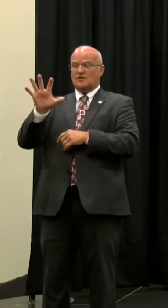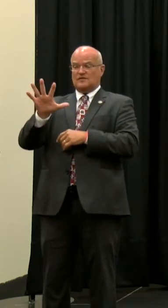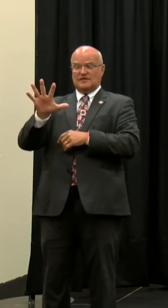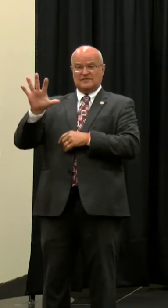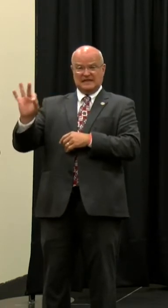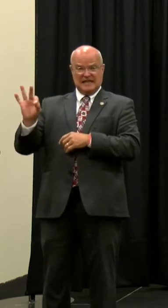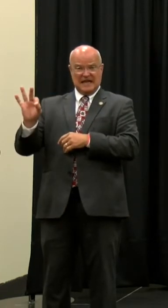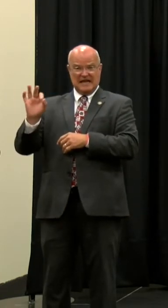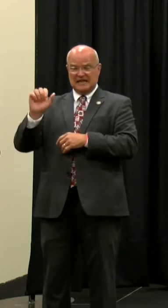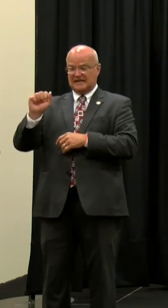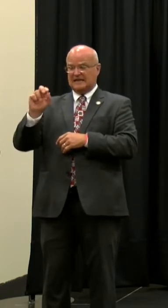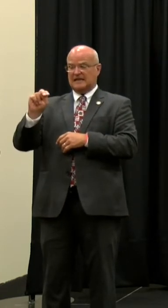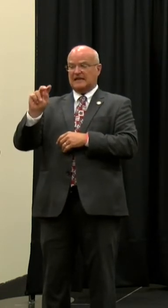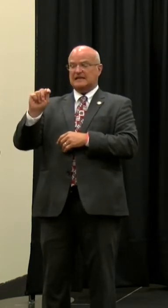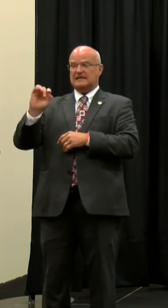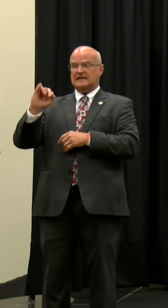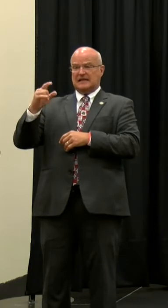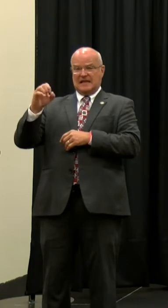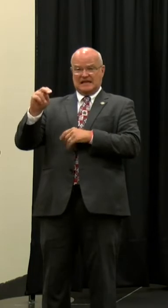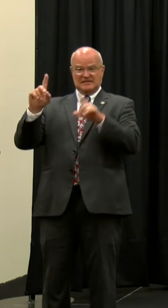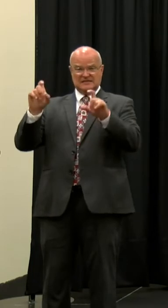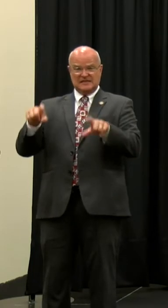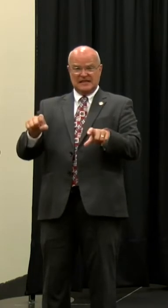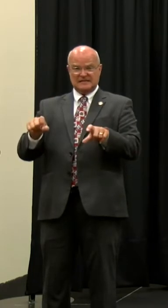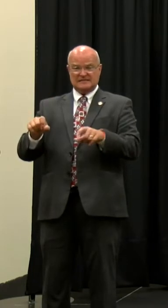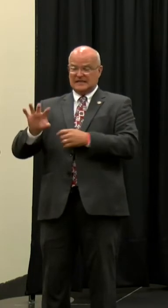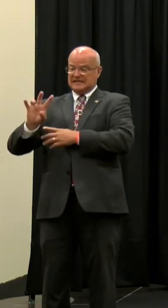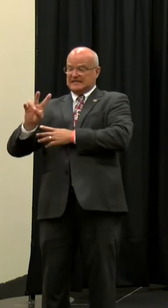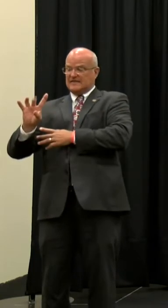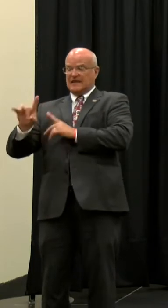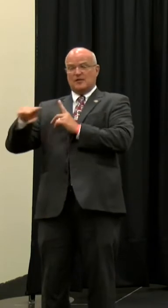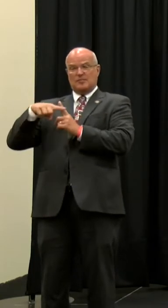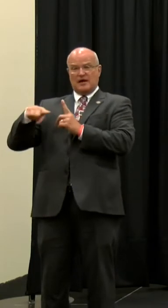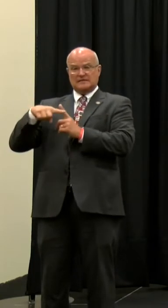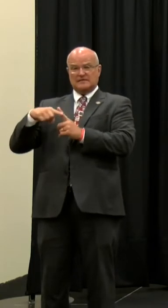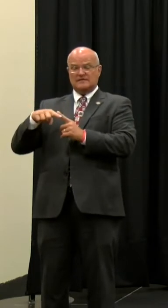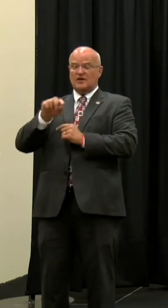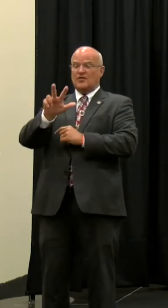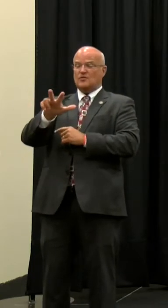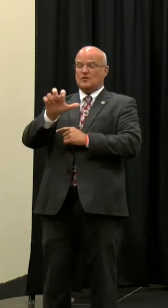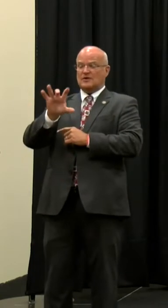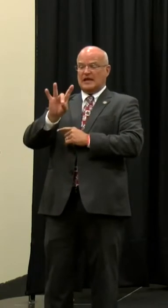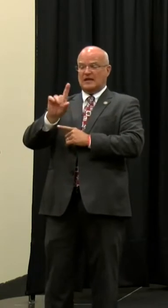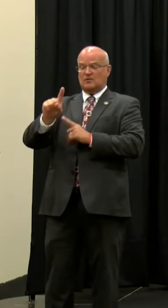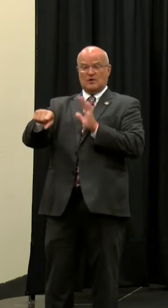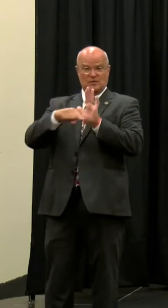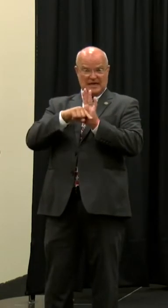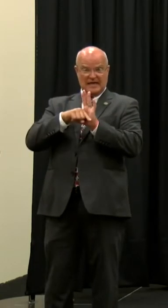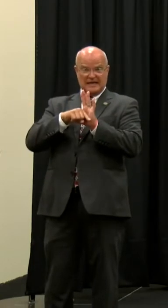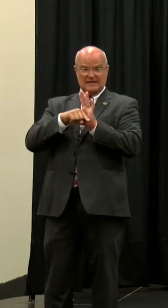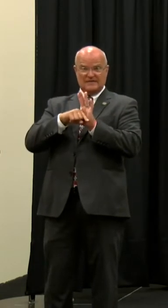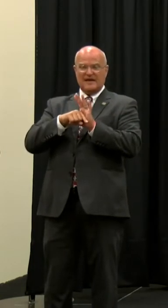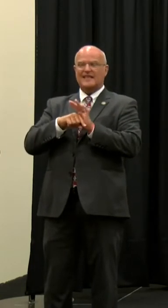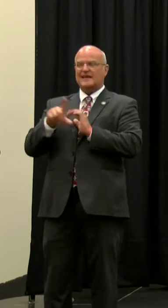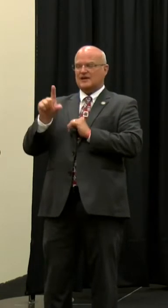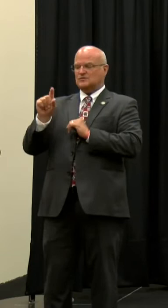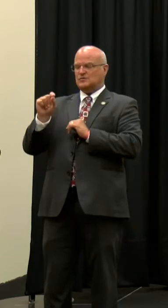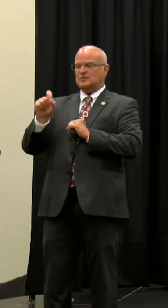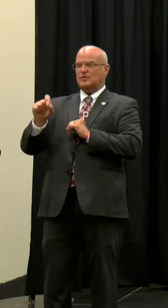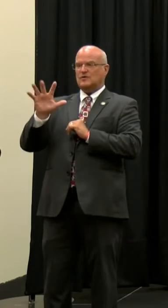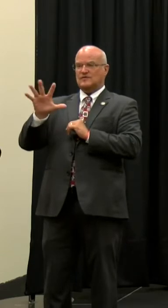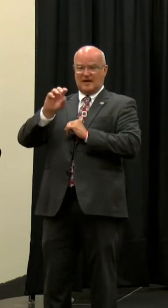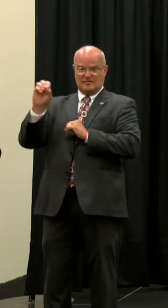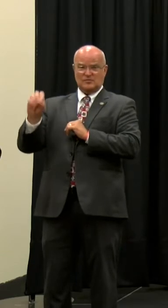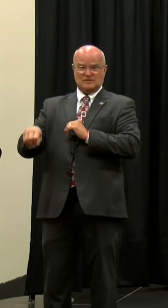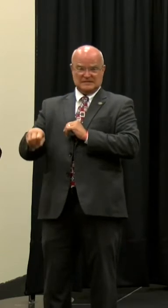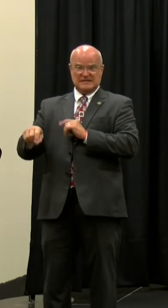tests. That of those, 78 were positive, 381 were negative. That's a